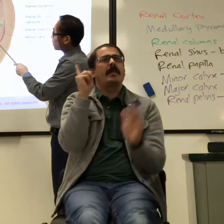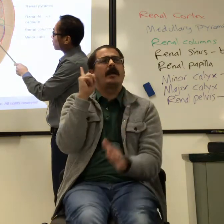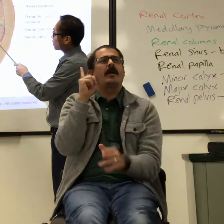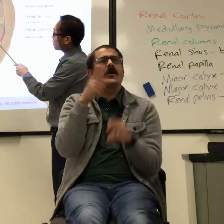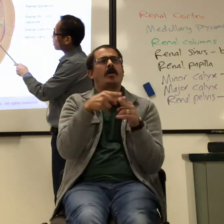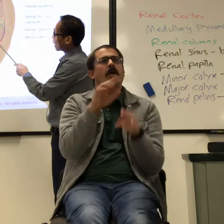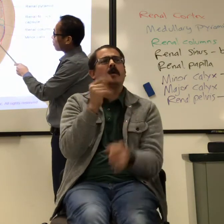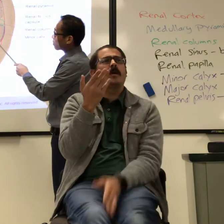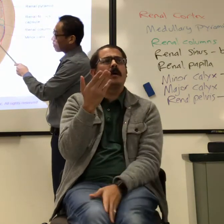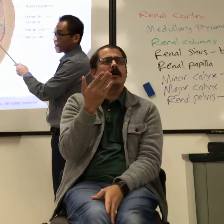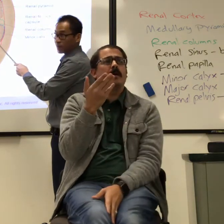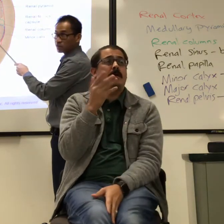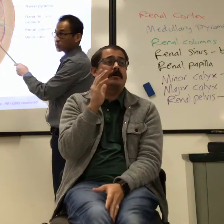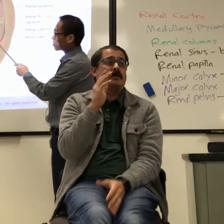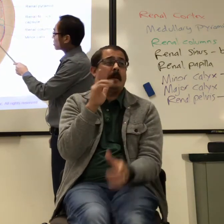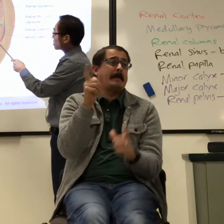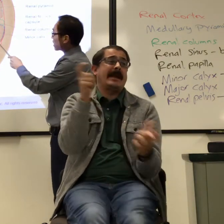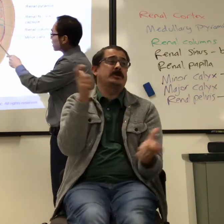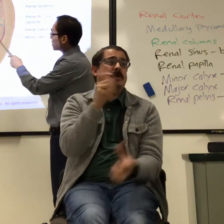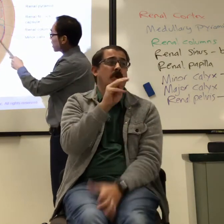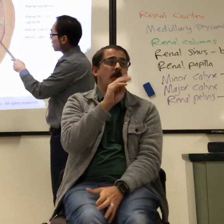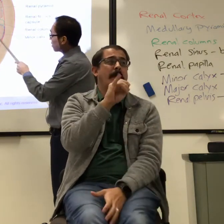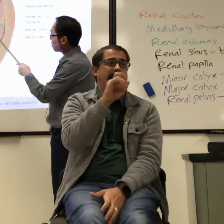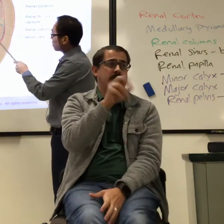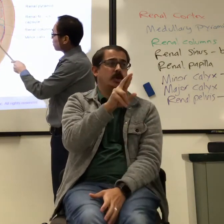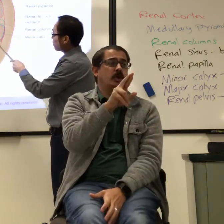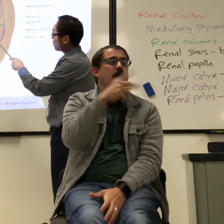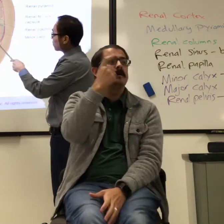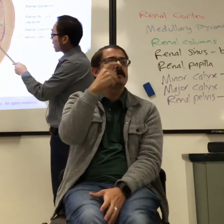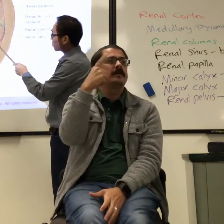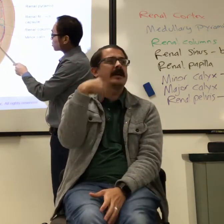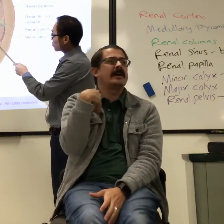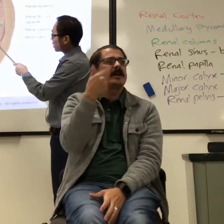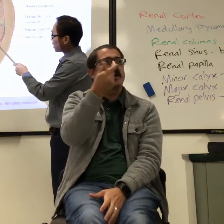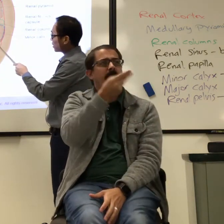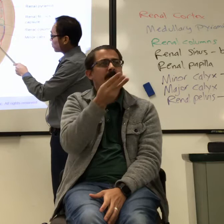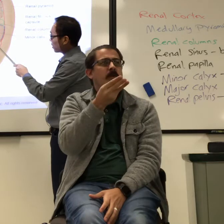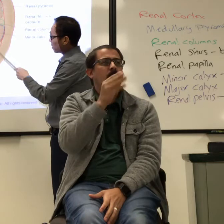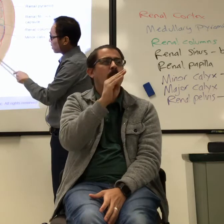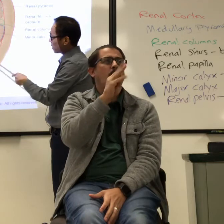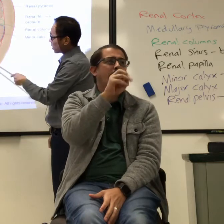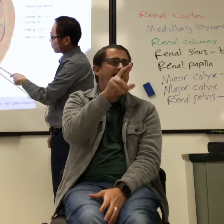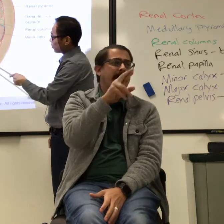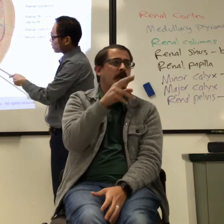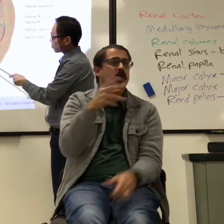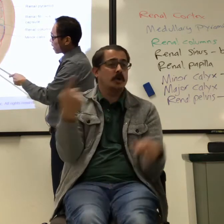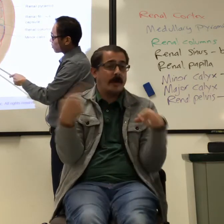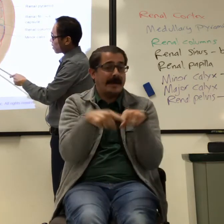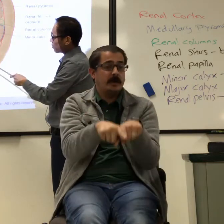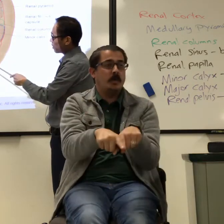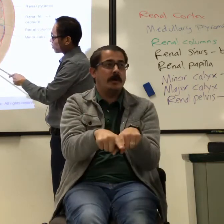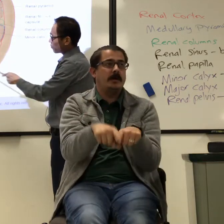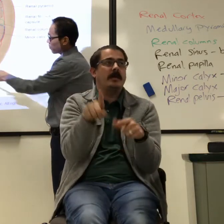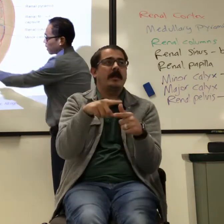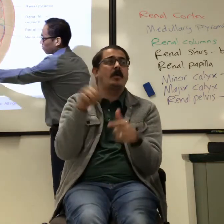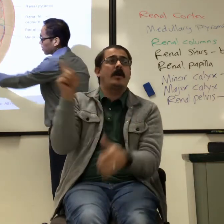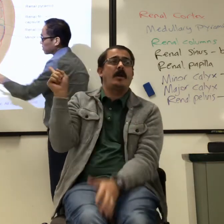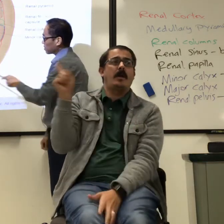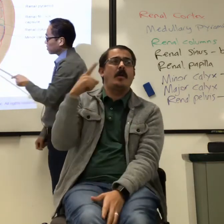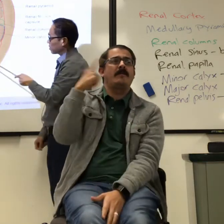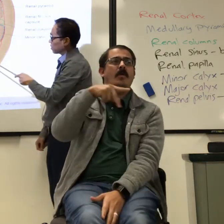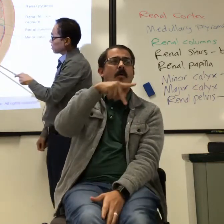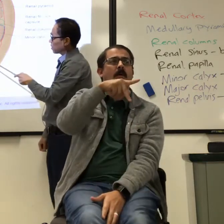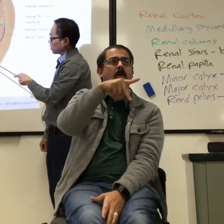to call it? I will call that major because it's like it's got a few minors draining into it. I'm going to put it right around here for